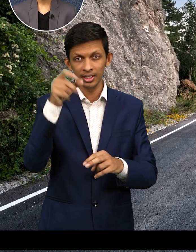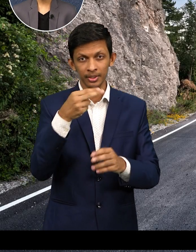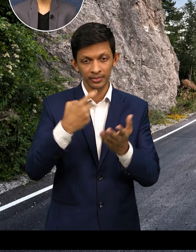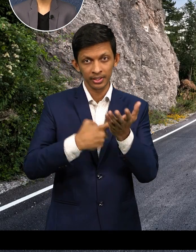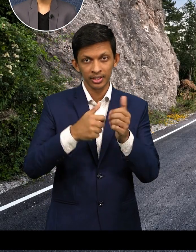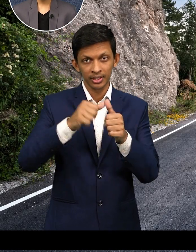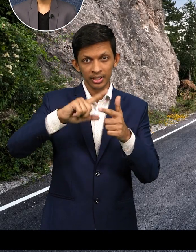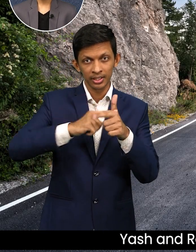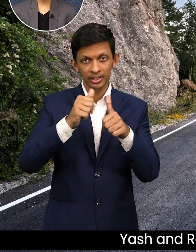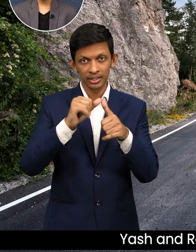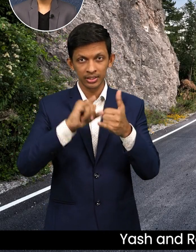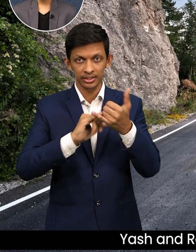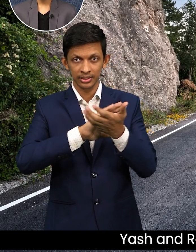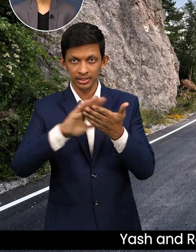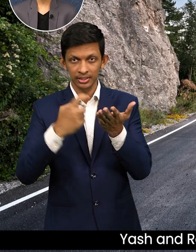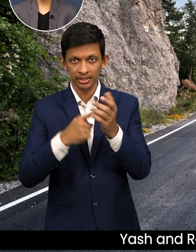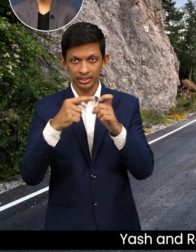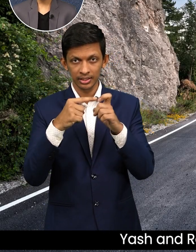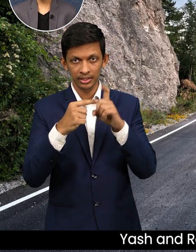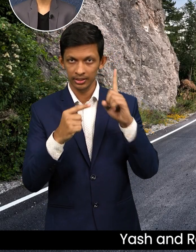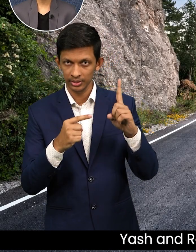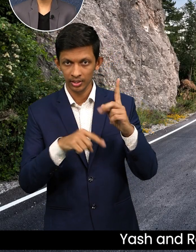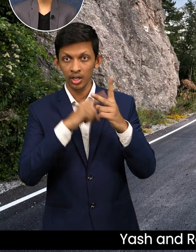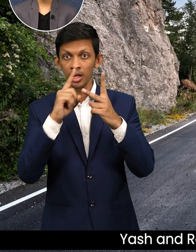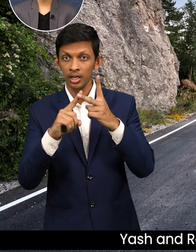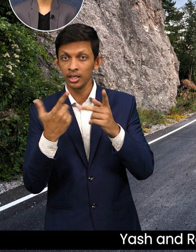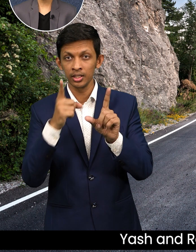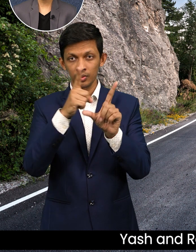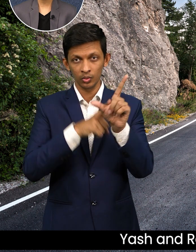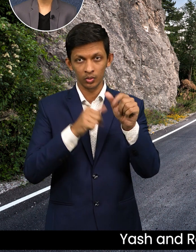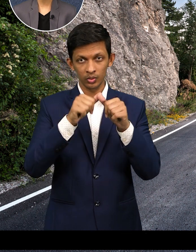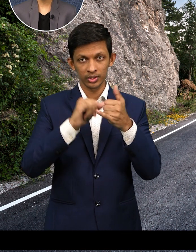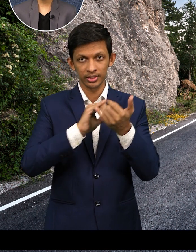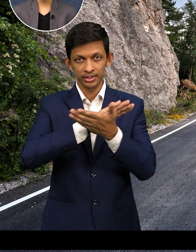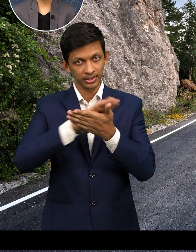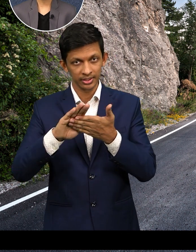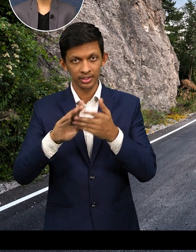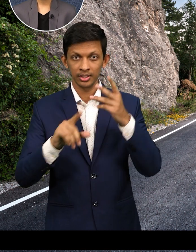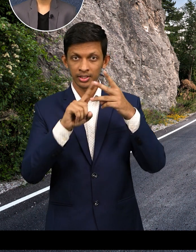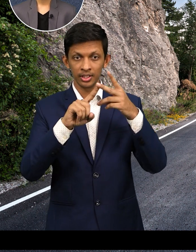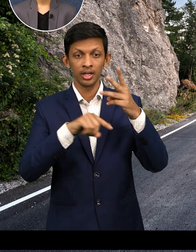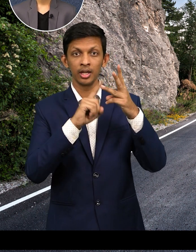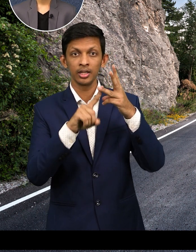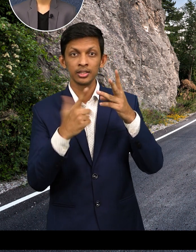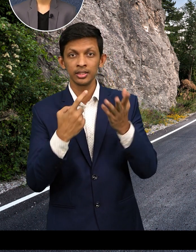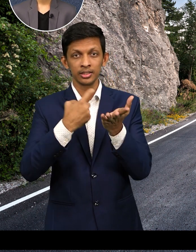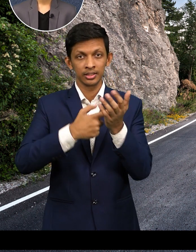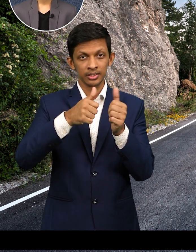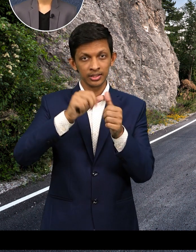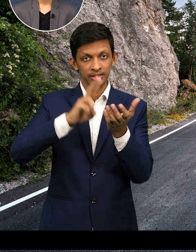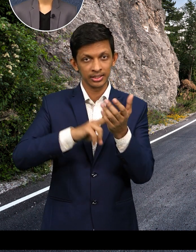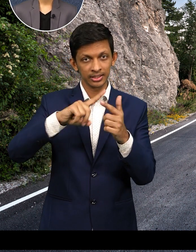Suppose Rajashri, Yash and Rajneet have to reach at the top of a small hill.